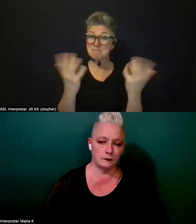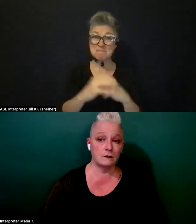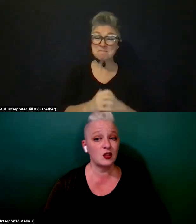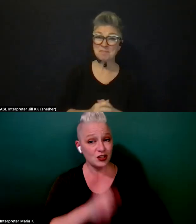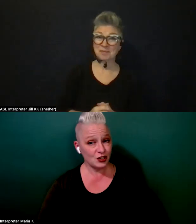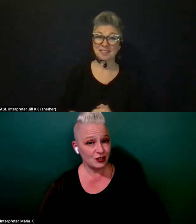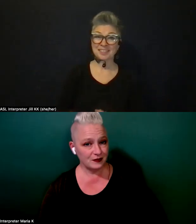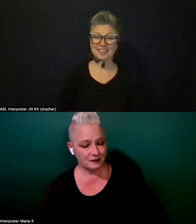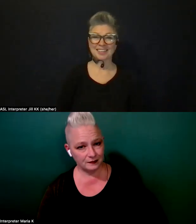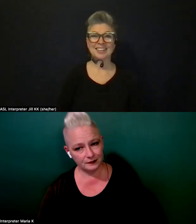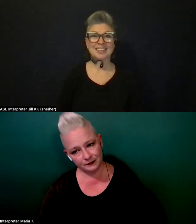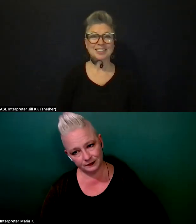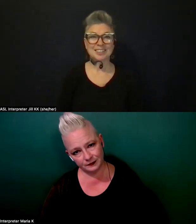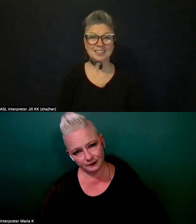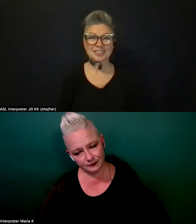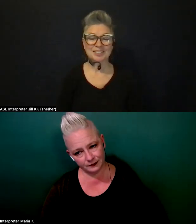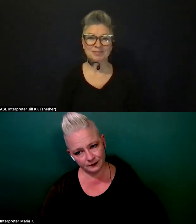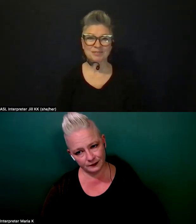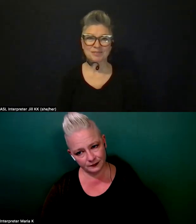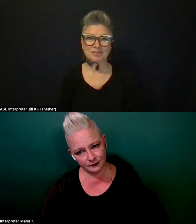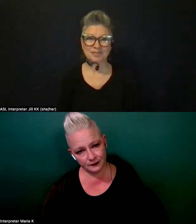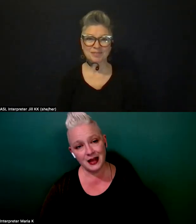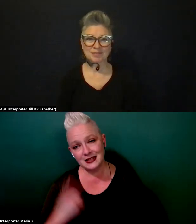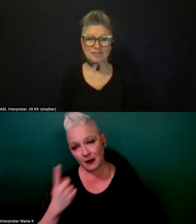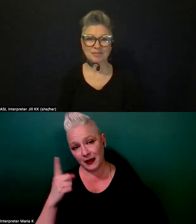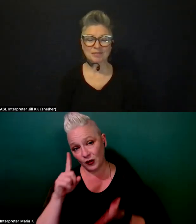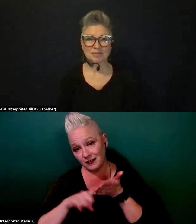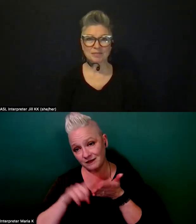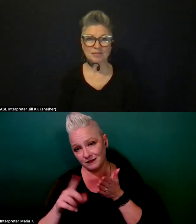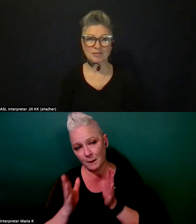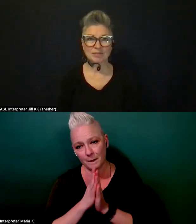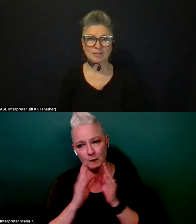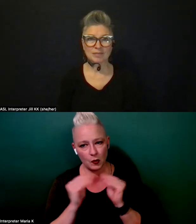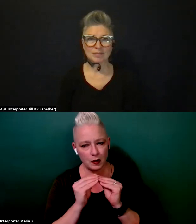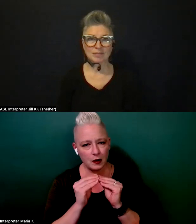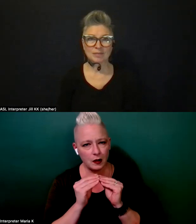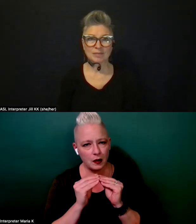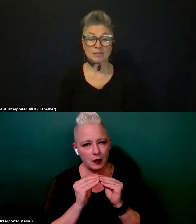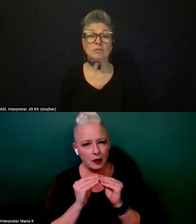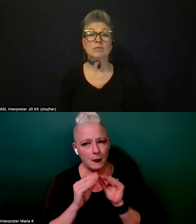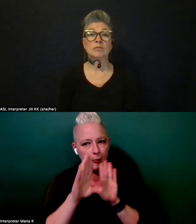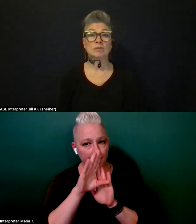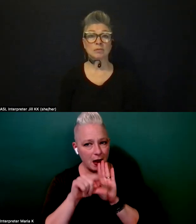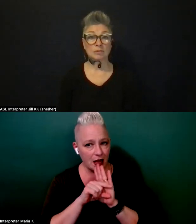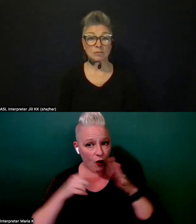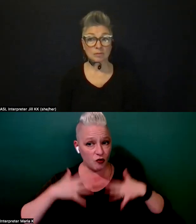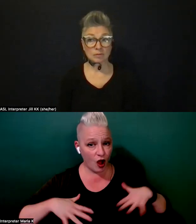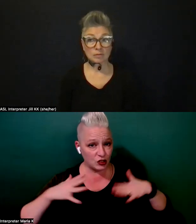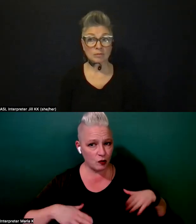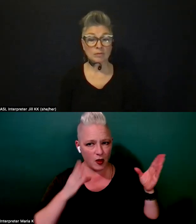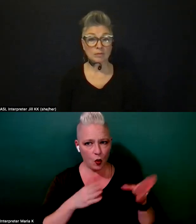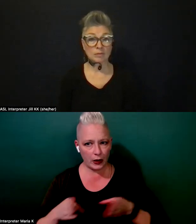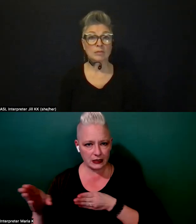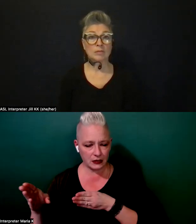Sure. Something I think I could have dug into a little more was the organization of all the background costumes. Because